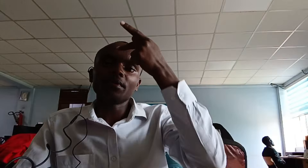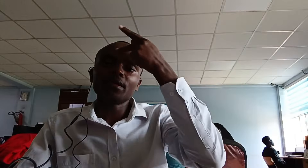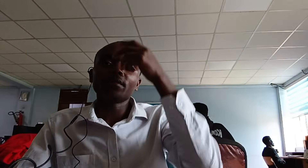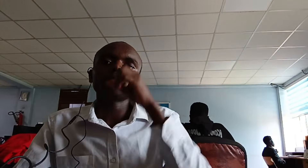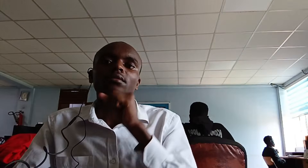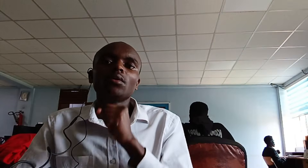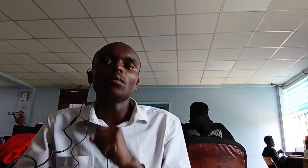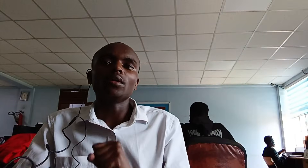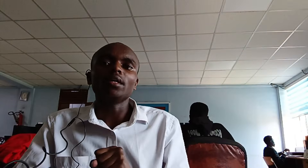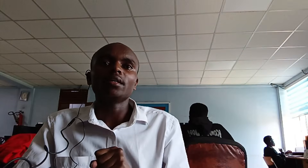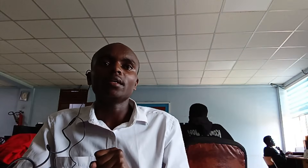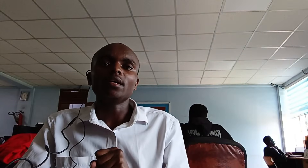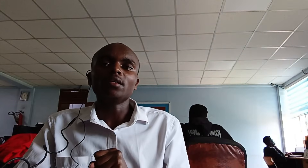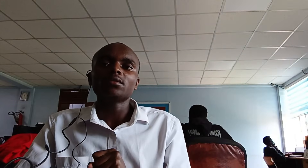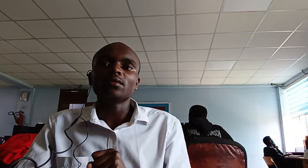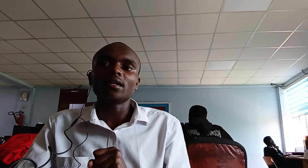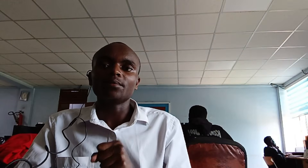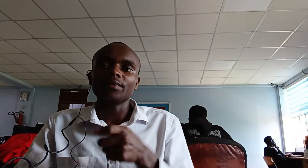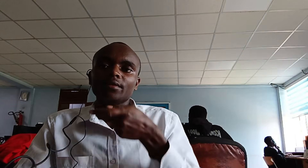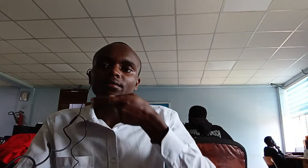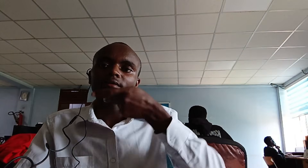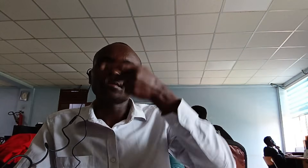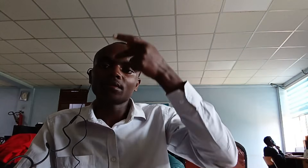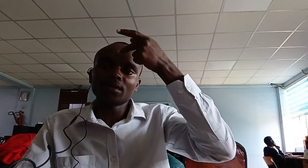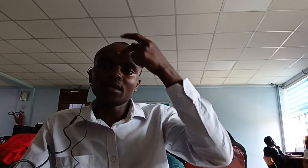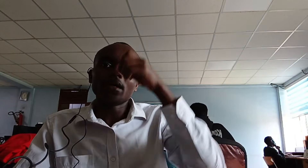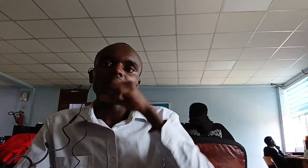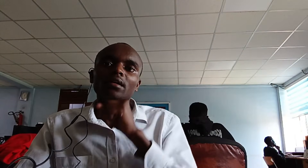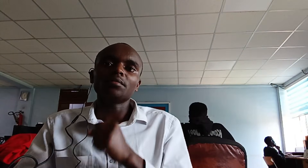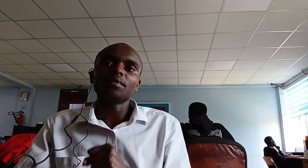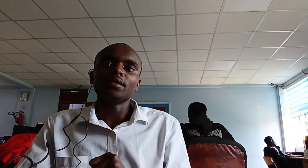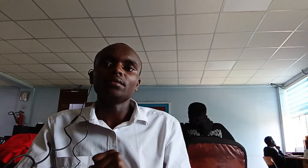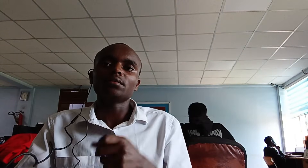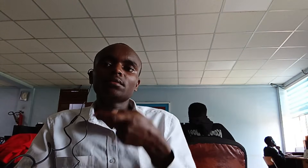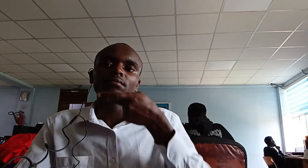parents, old. So grandparents, grandparents,